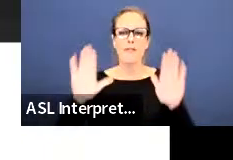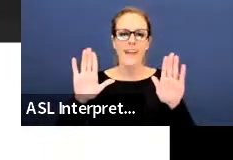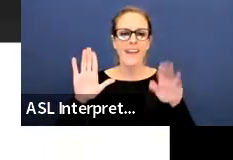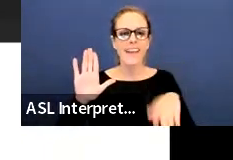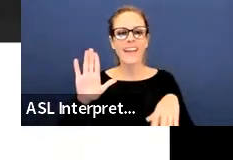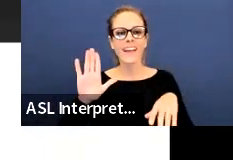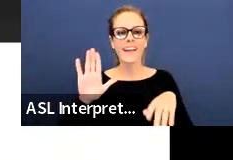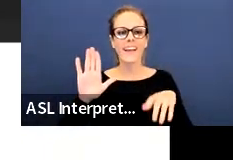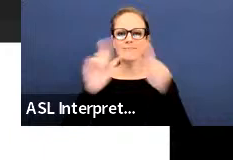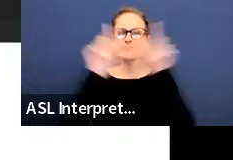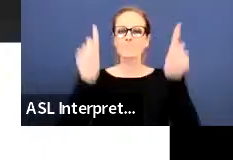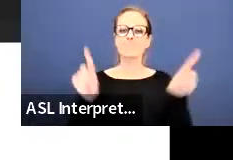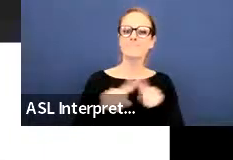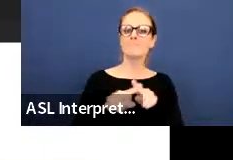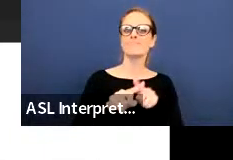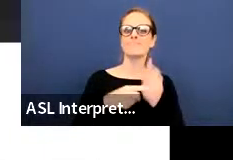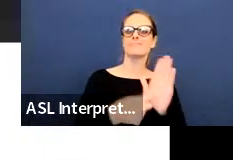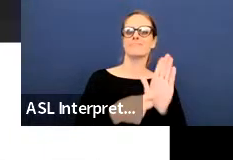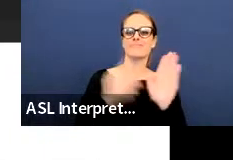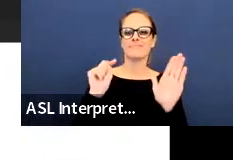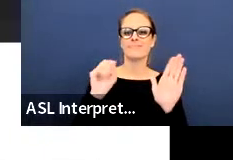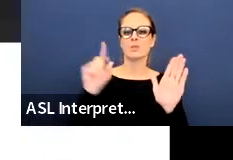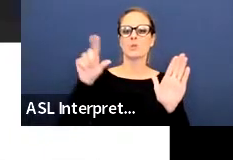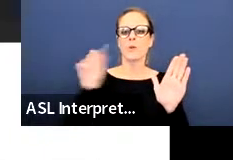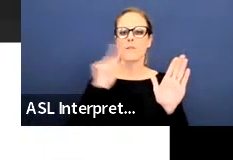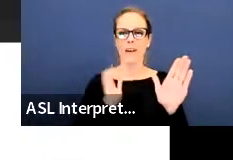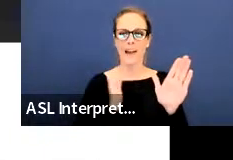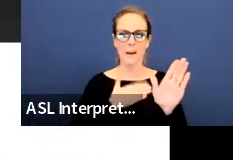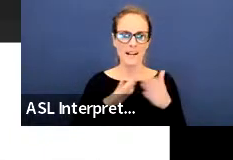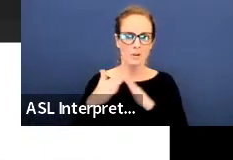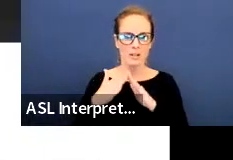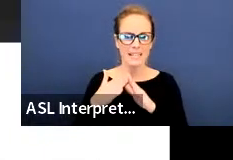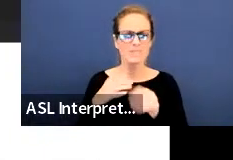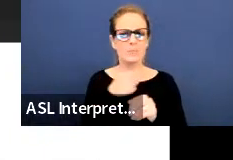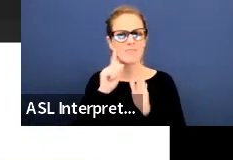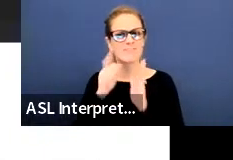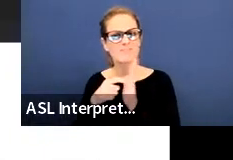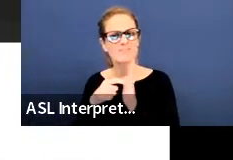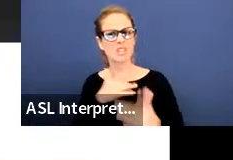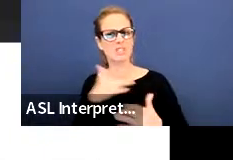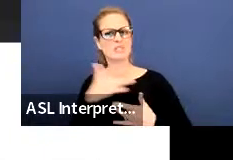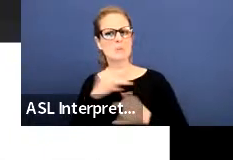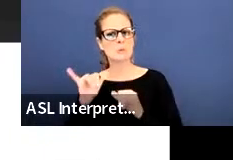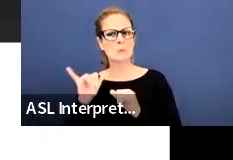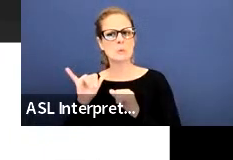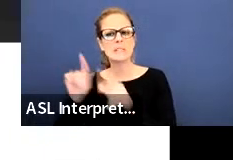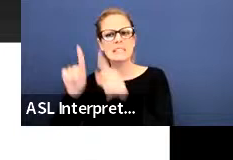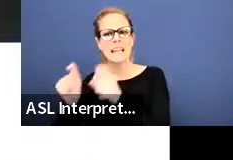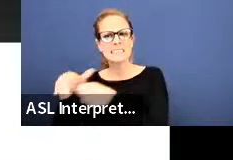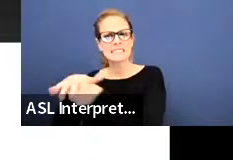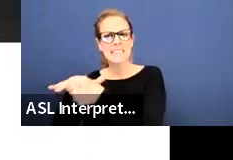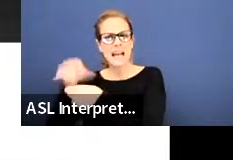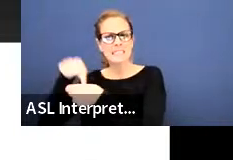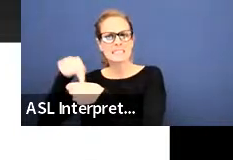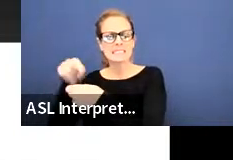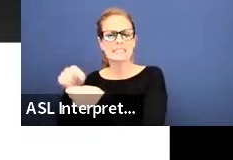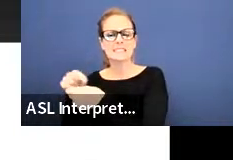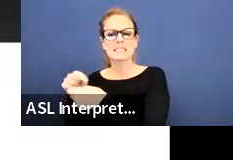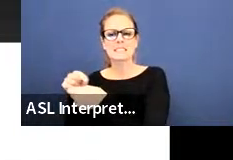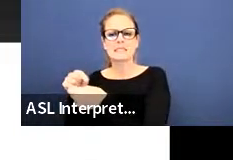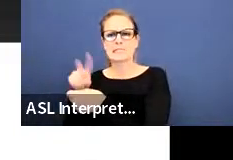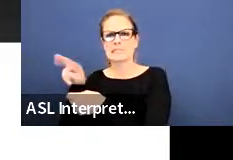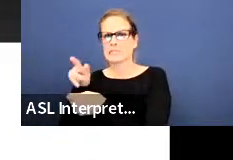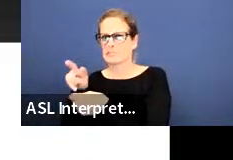communication tool for our communities. We've seen some concerns about testing sites that are possibly